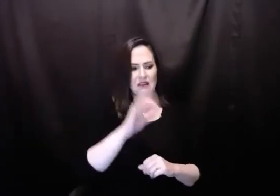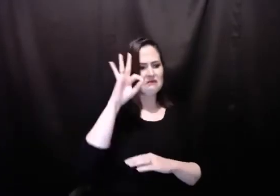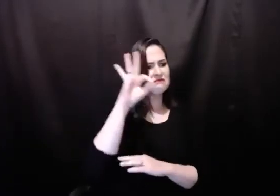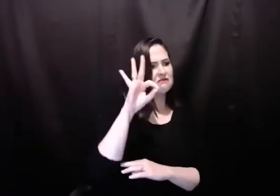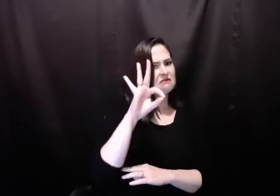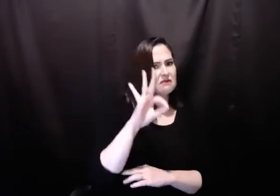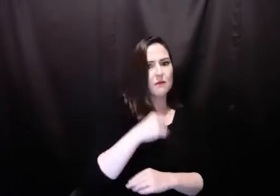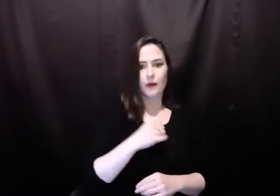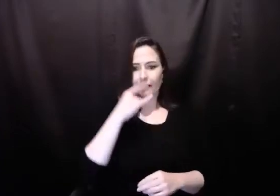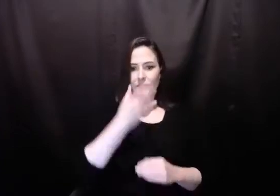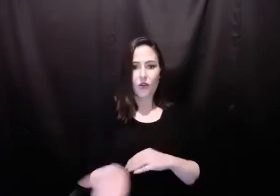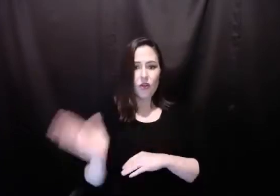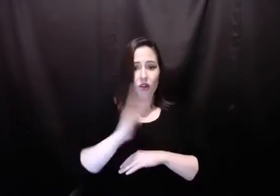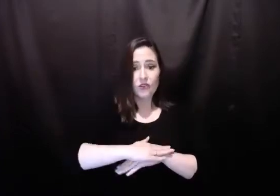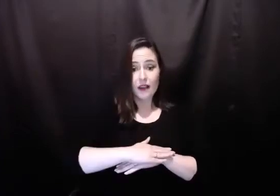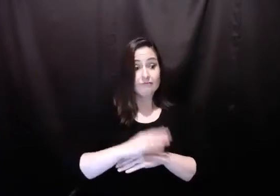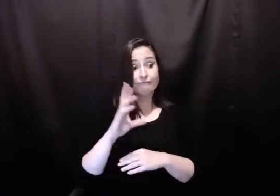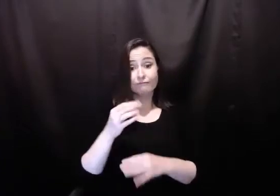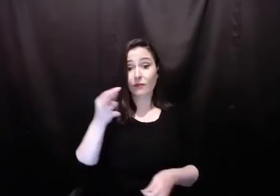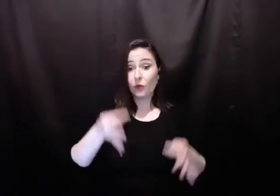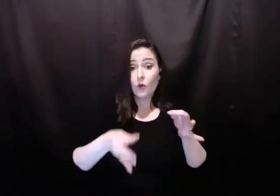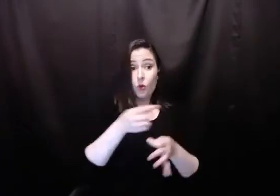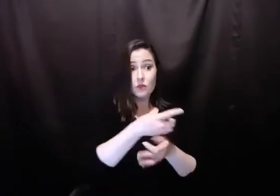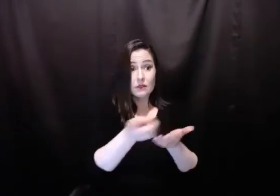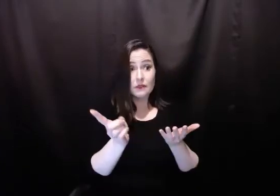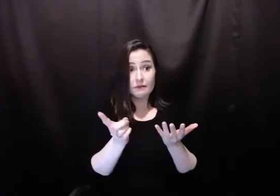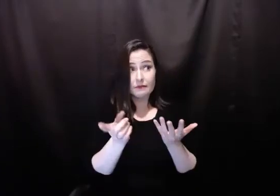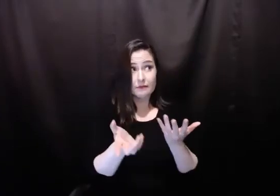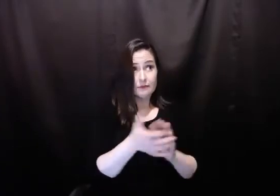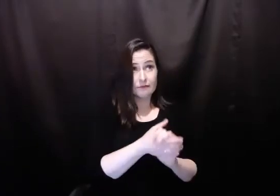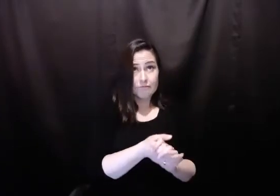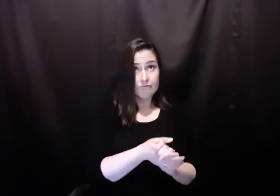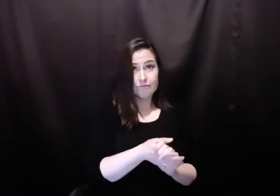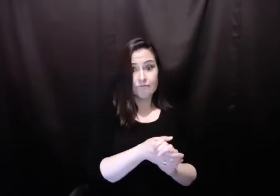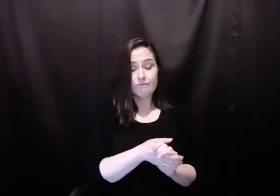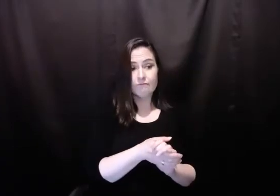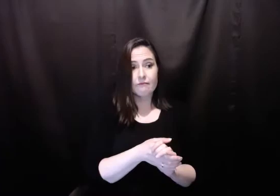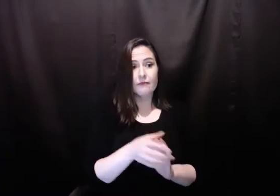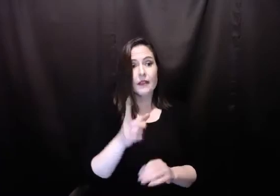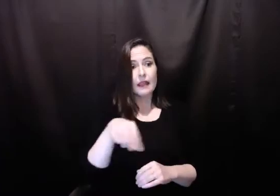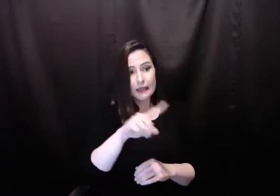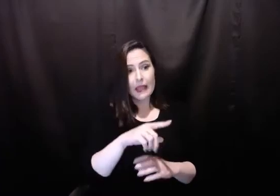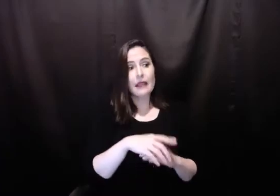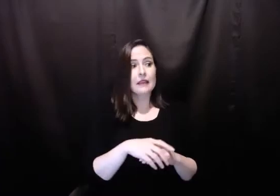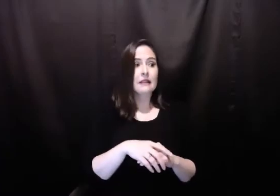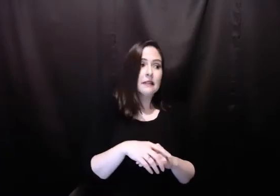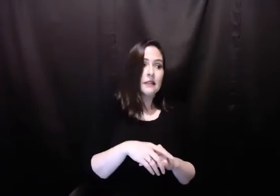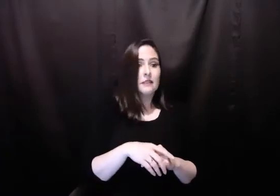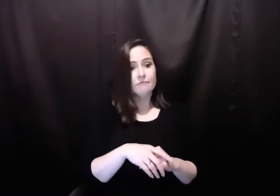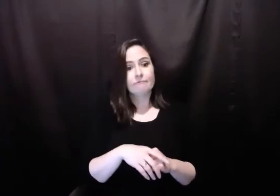out, what I always thought was a fair punishment. And then we would go out for lunch and, then I'd take